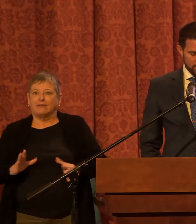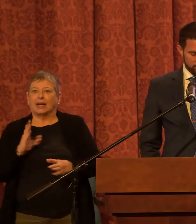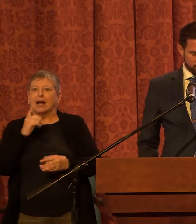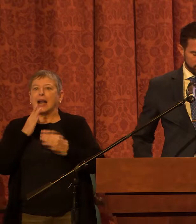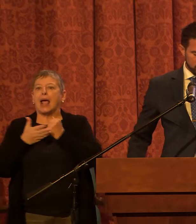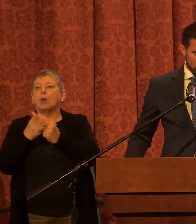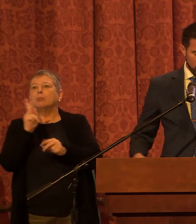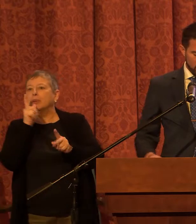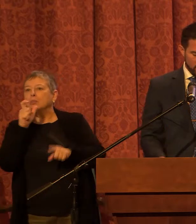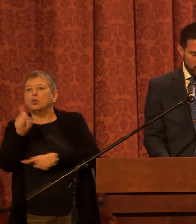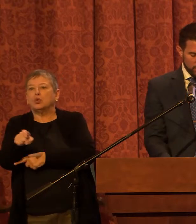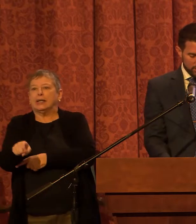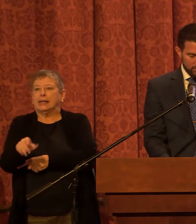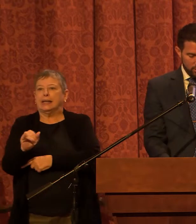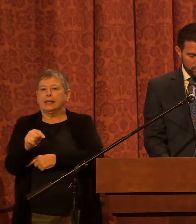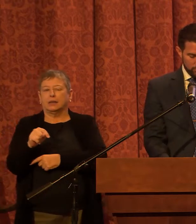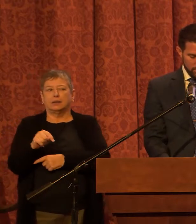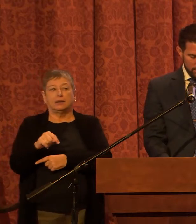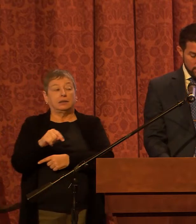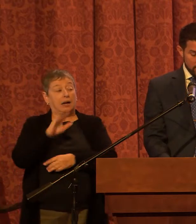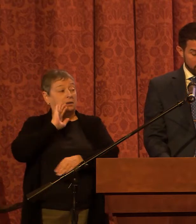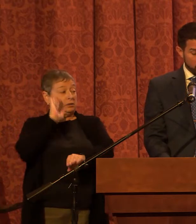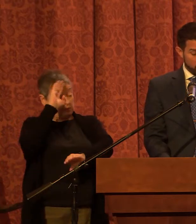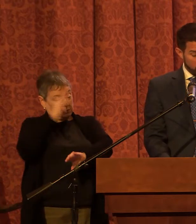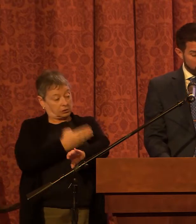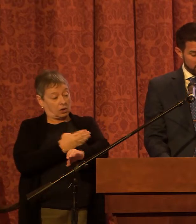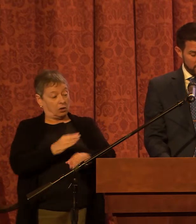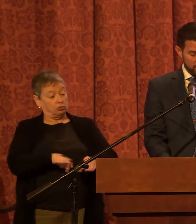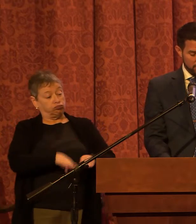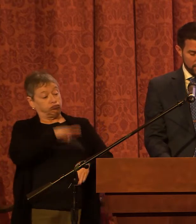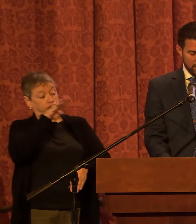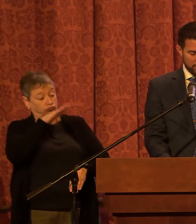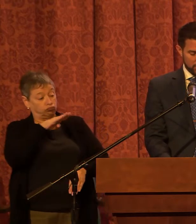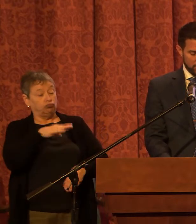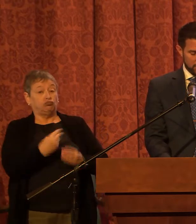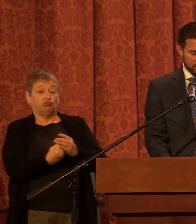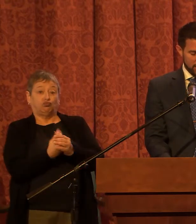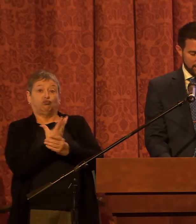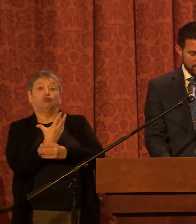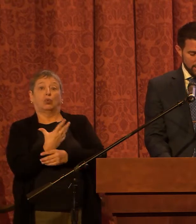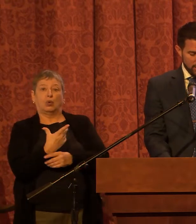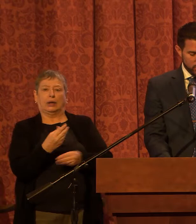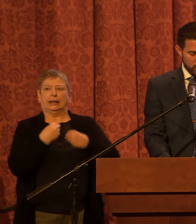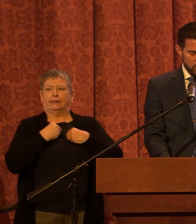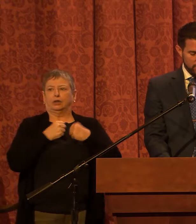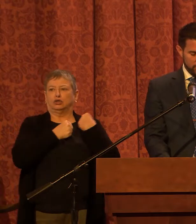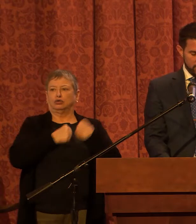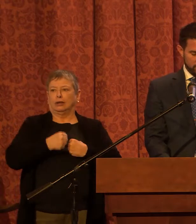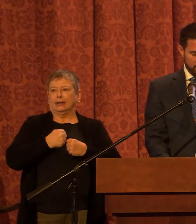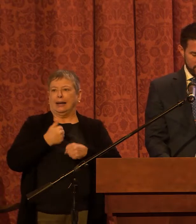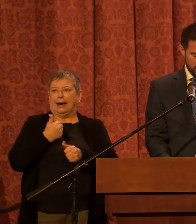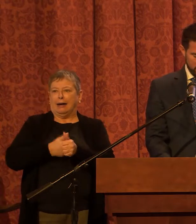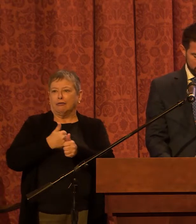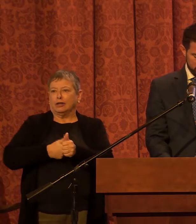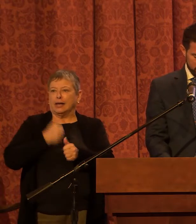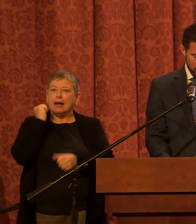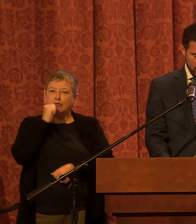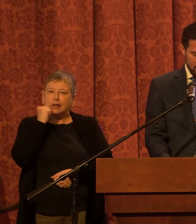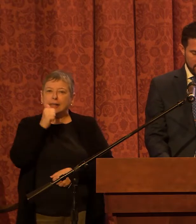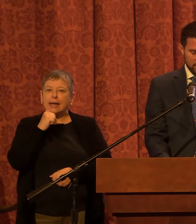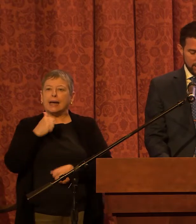in need. The boys have helped grow this love and give us strength each day to put one foot in front of the